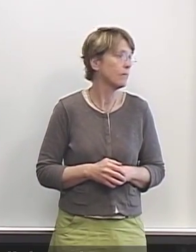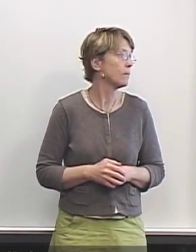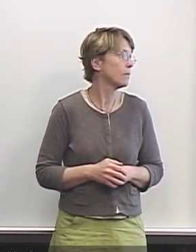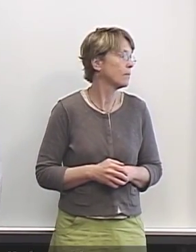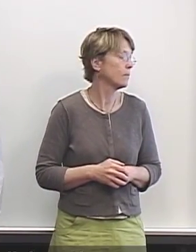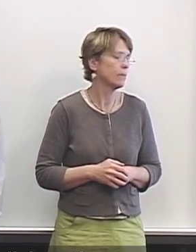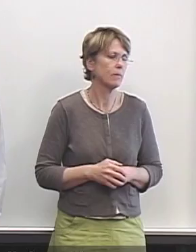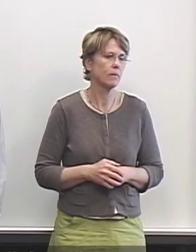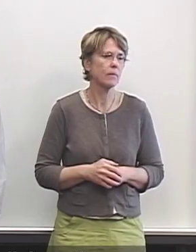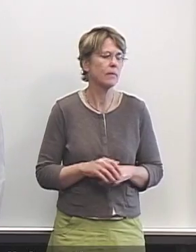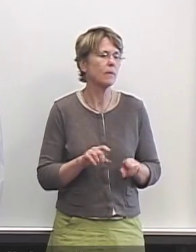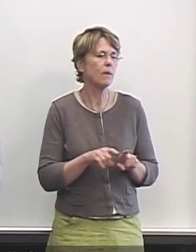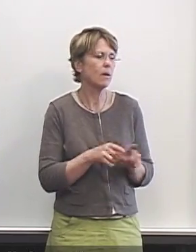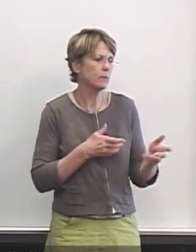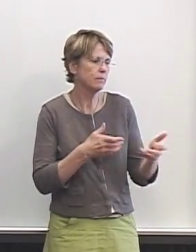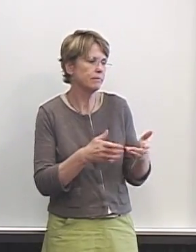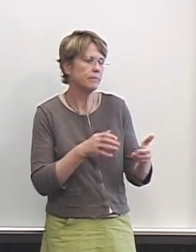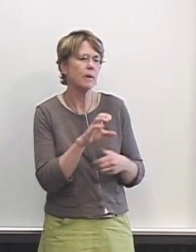And it's collaborative.